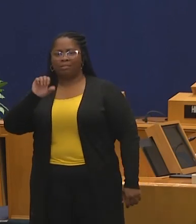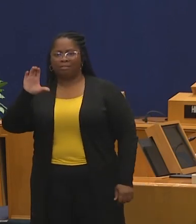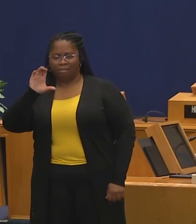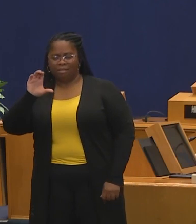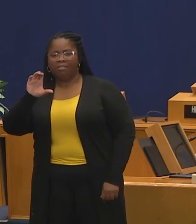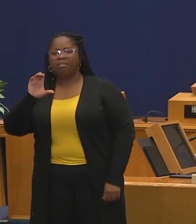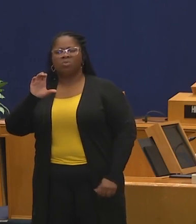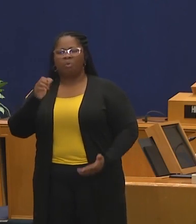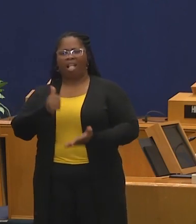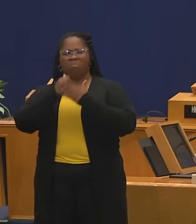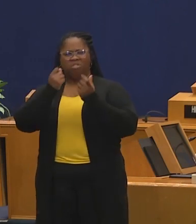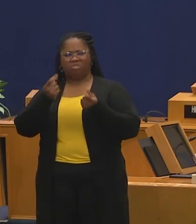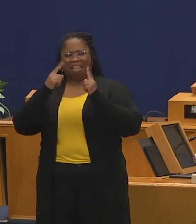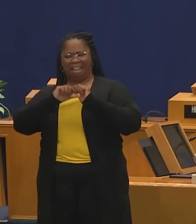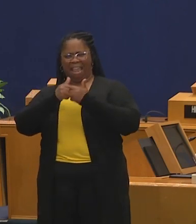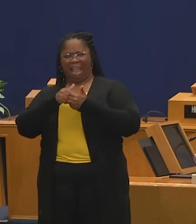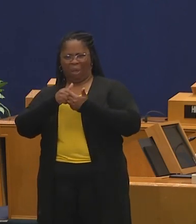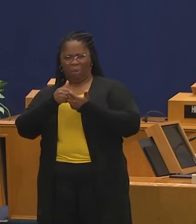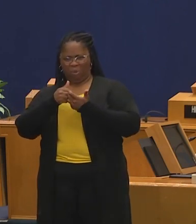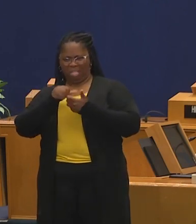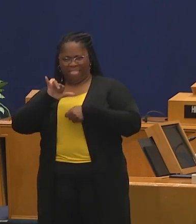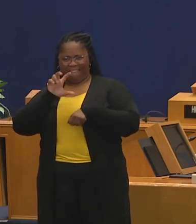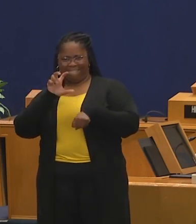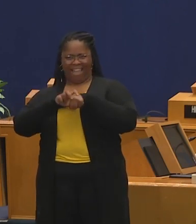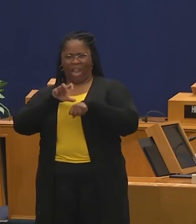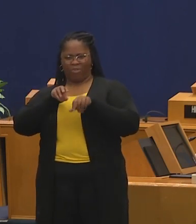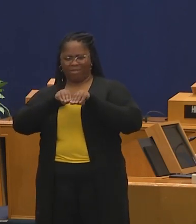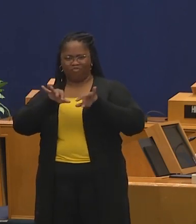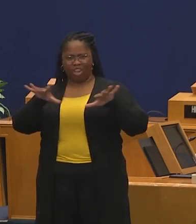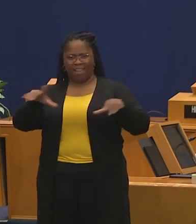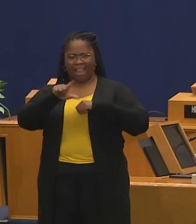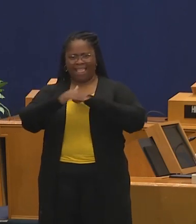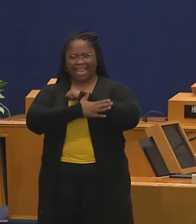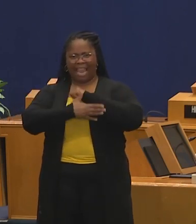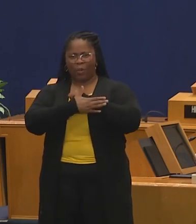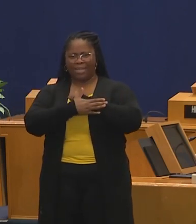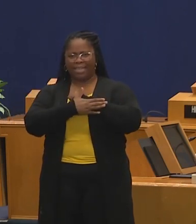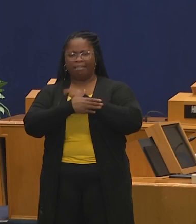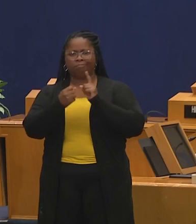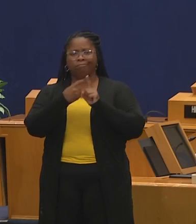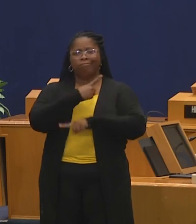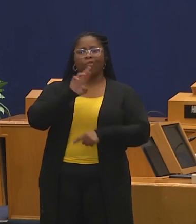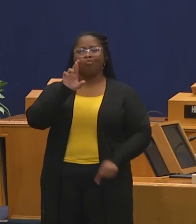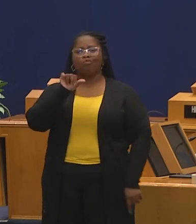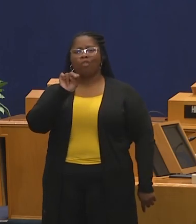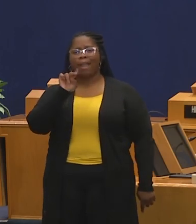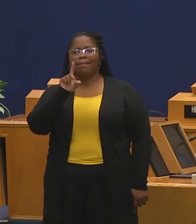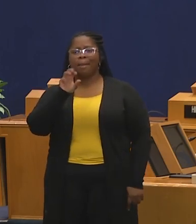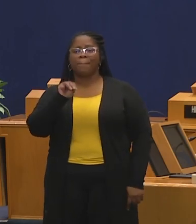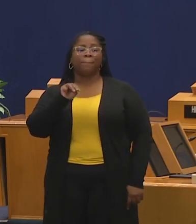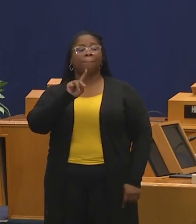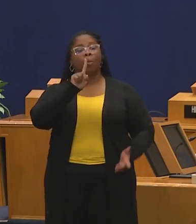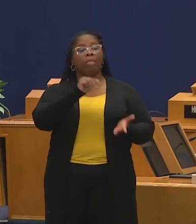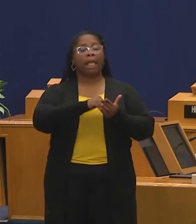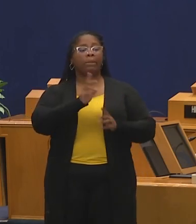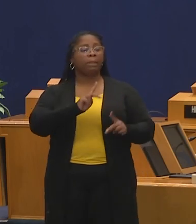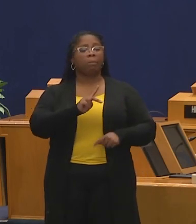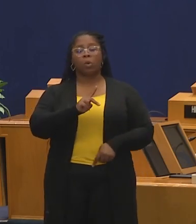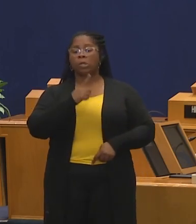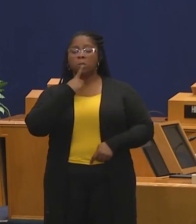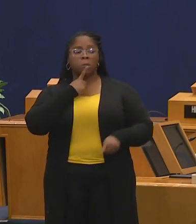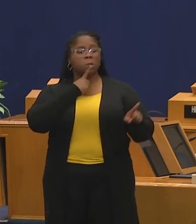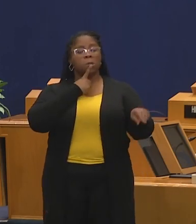of the virus in the LA County population. A random sample of 1,000 adults that reside in LA County will